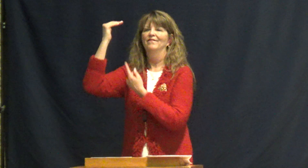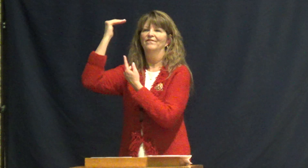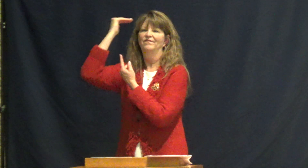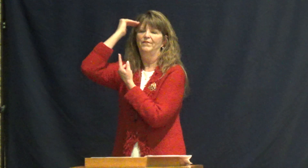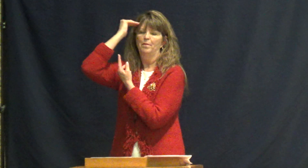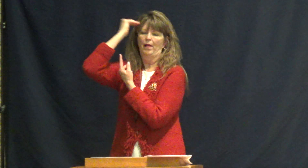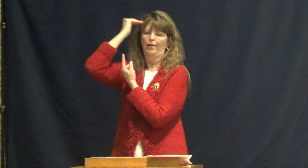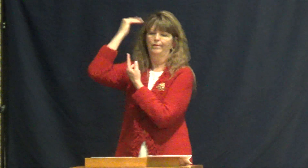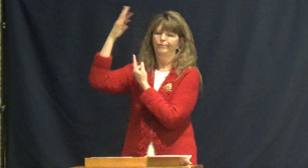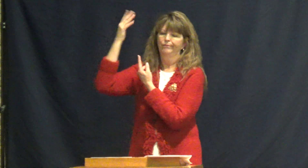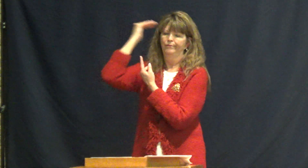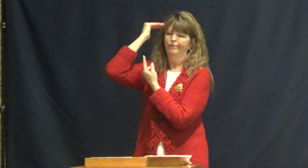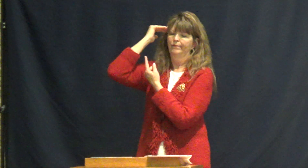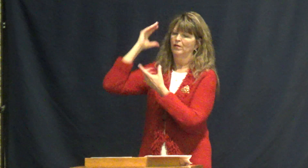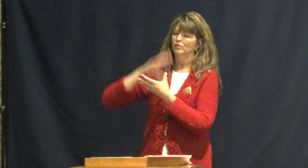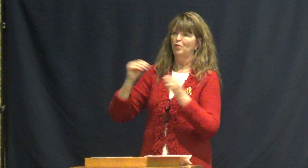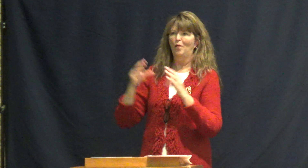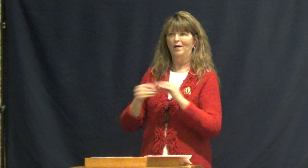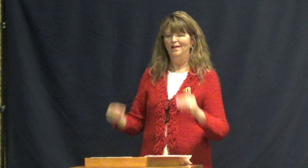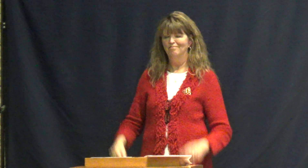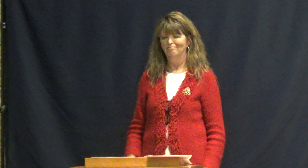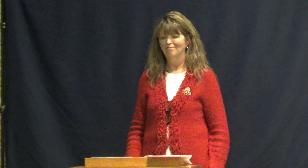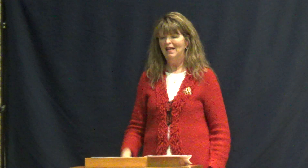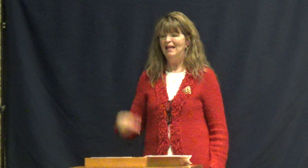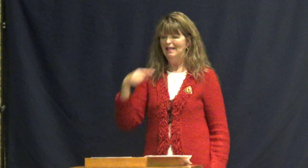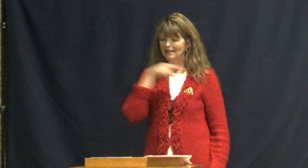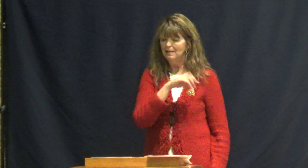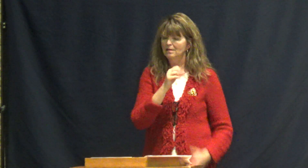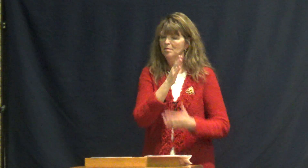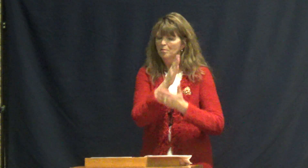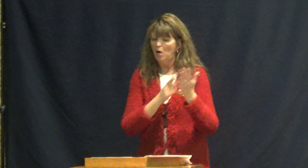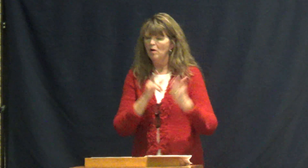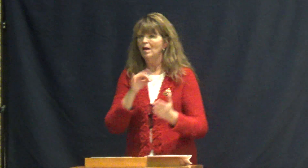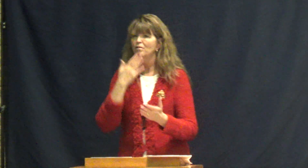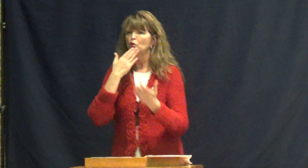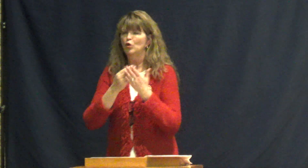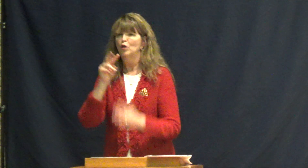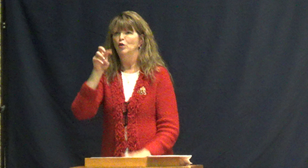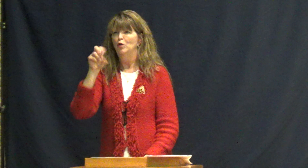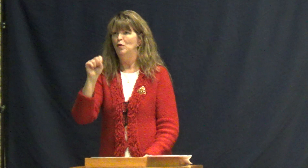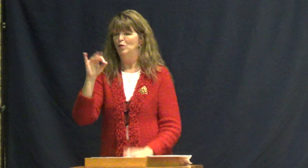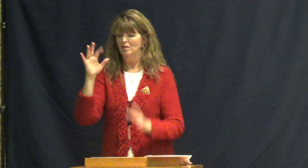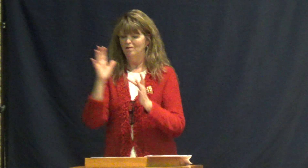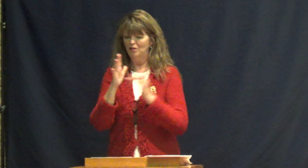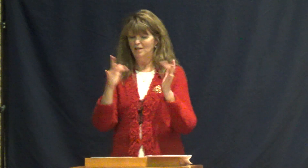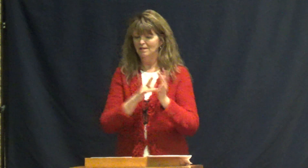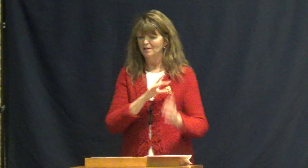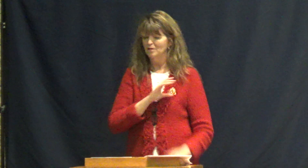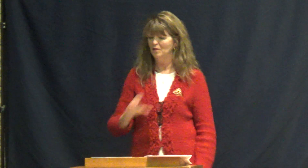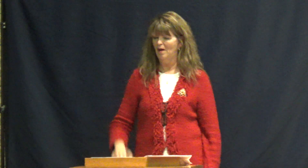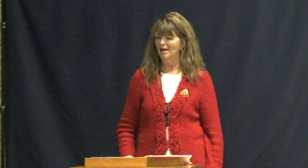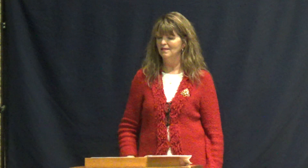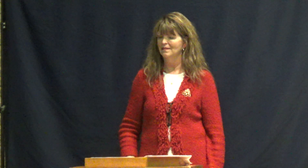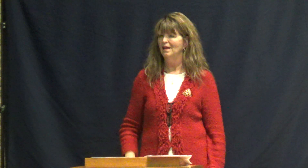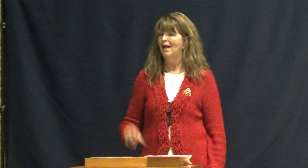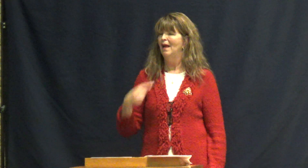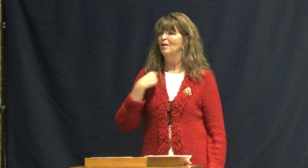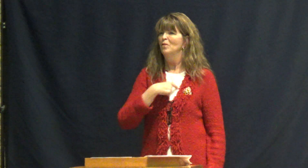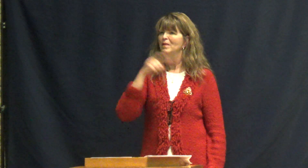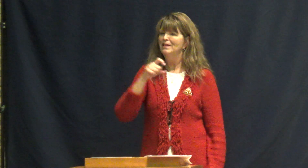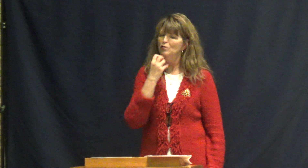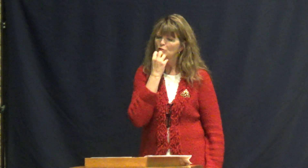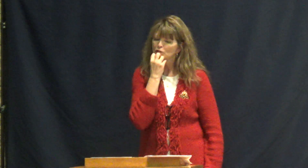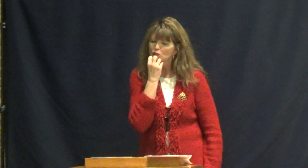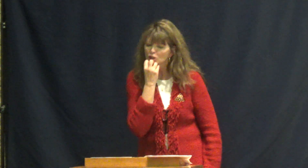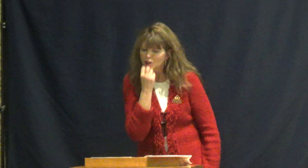This is not a boringly familiar story. This is part of the good news of Jesus